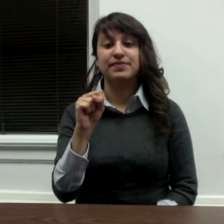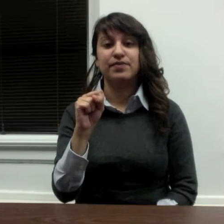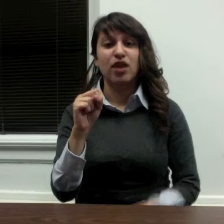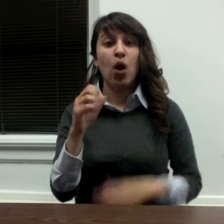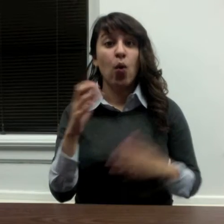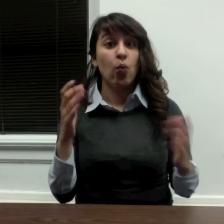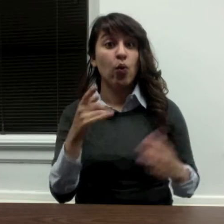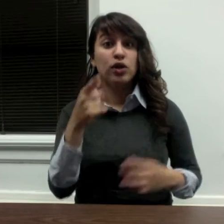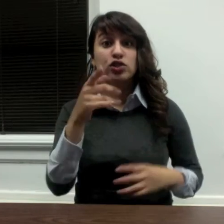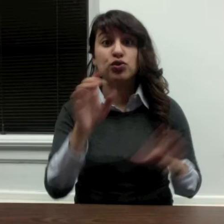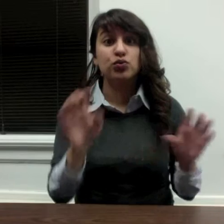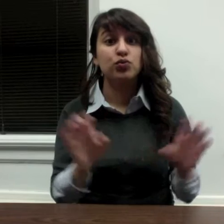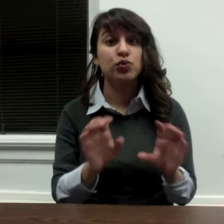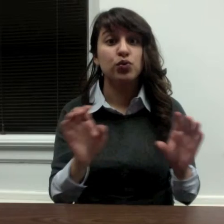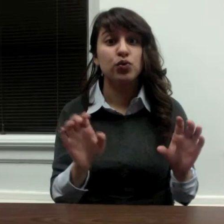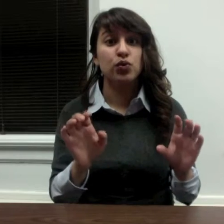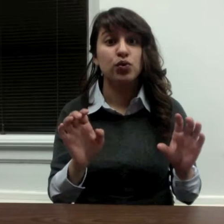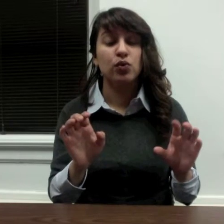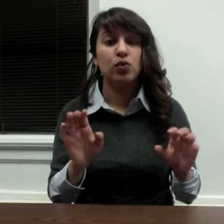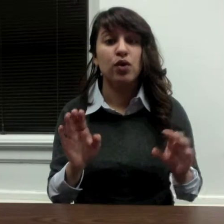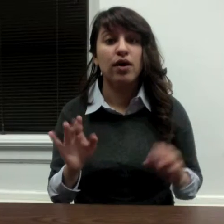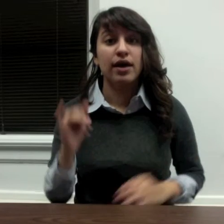when no one is looking?